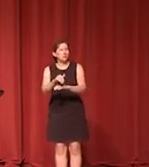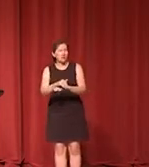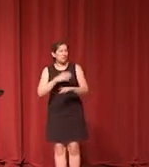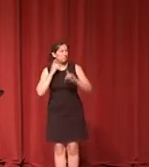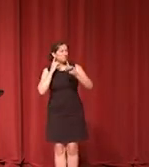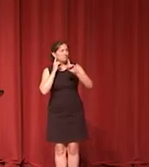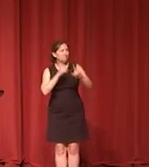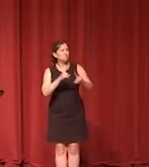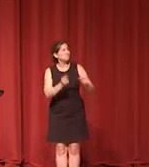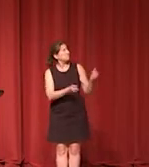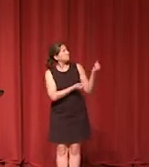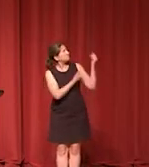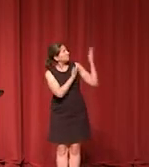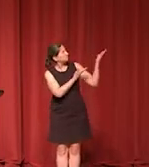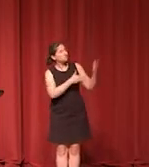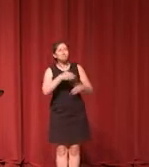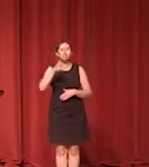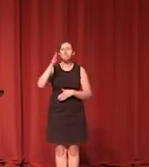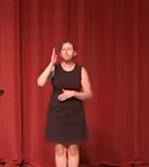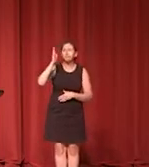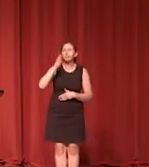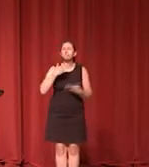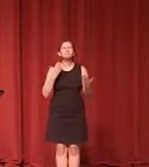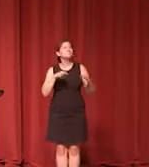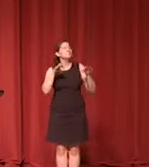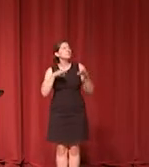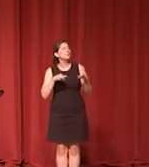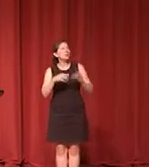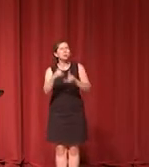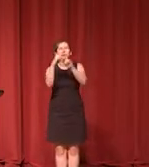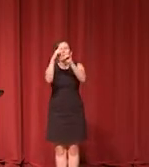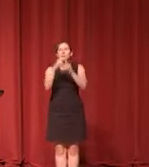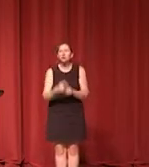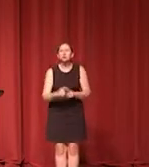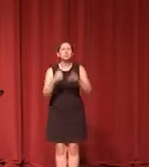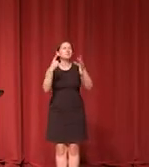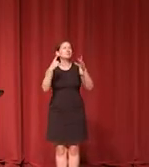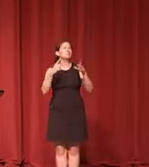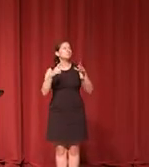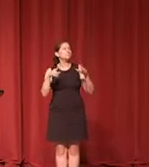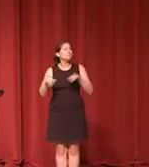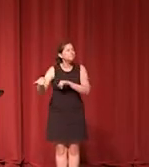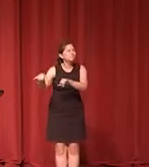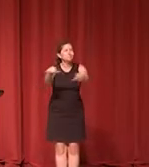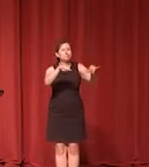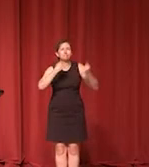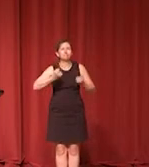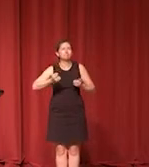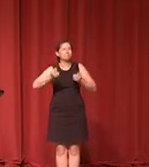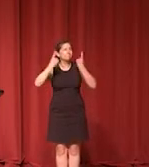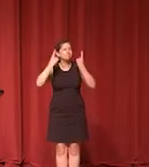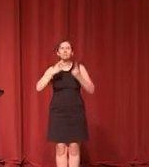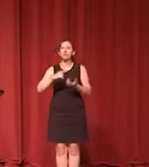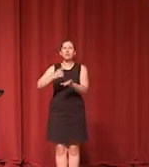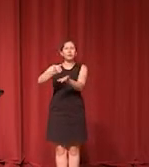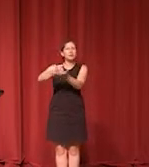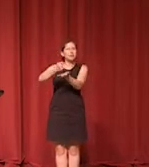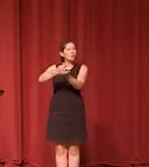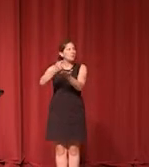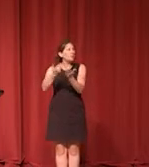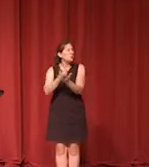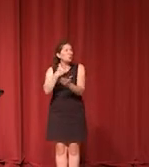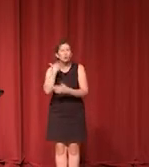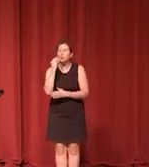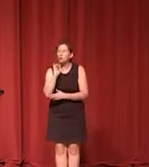the same page with terms that we use to describe the new therapies and to describe what we typically do